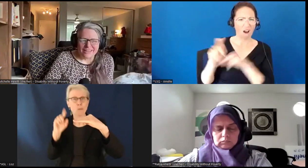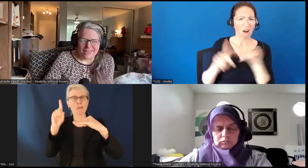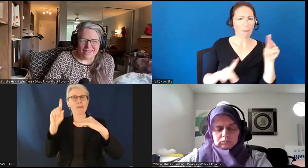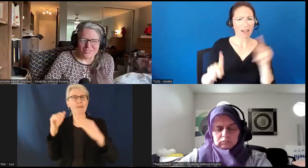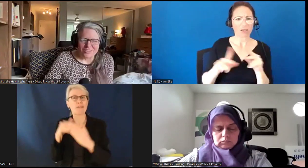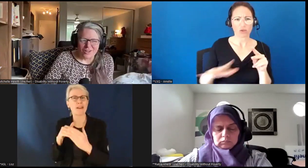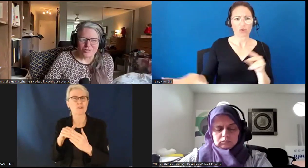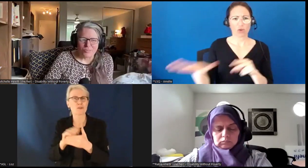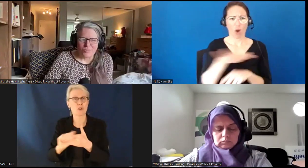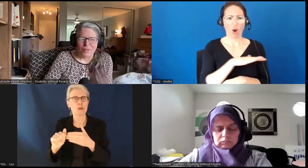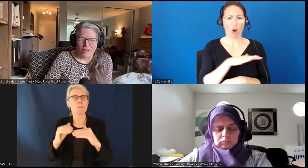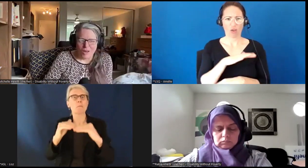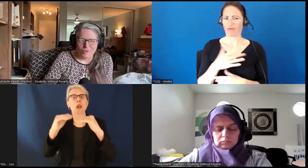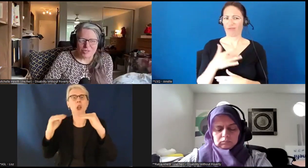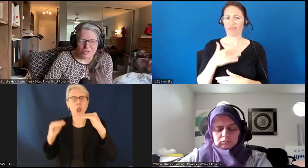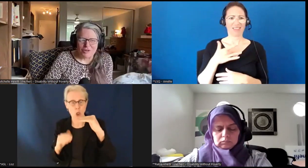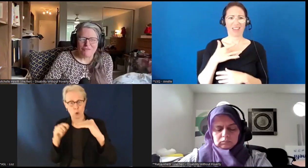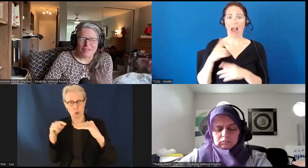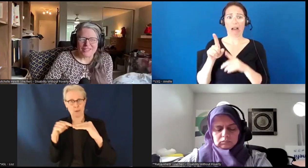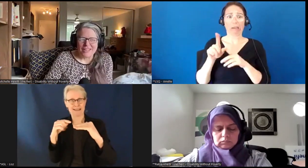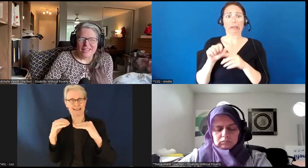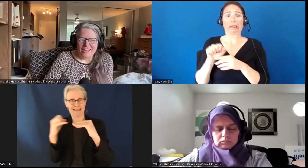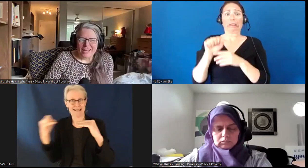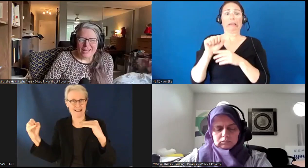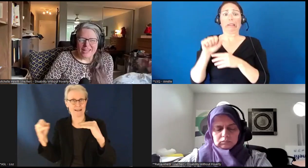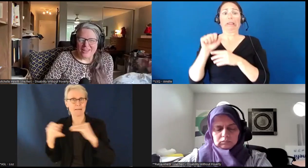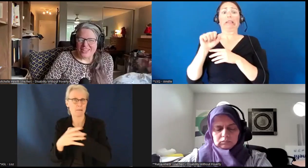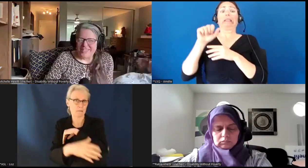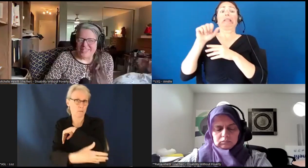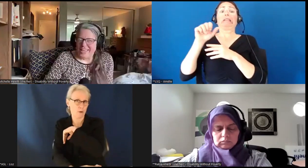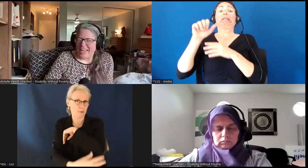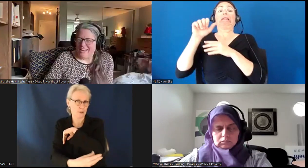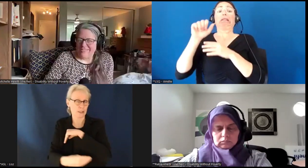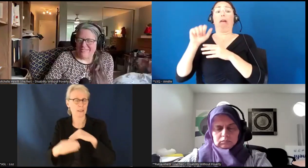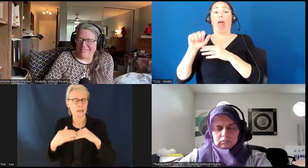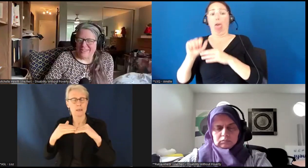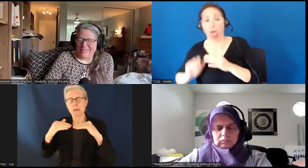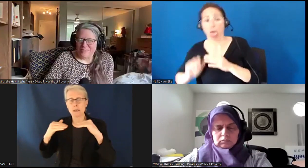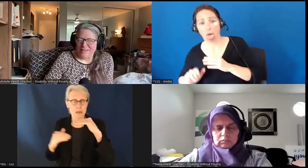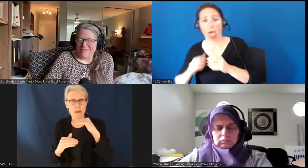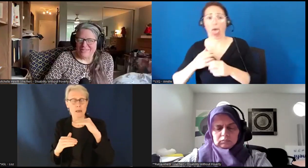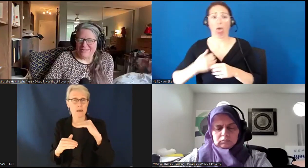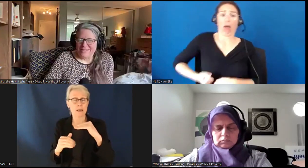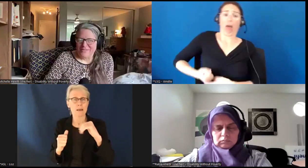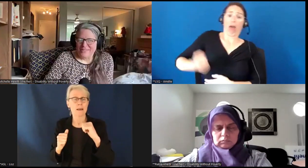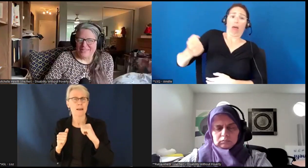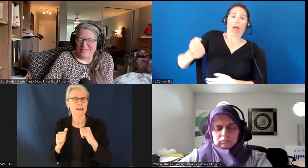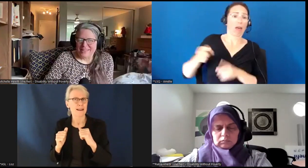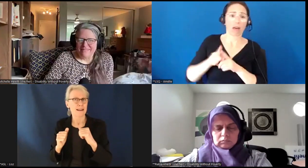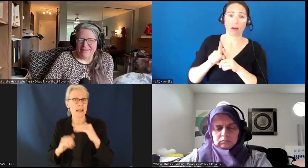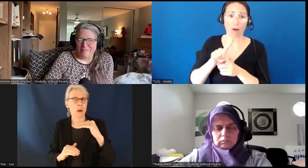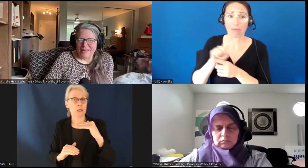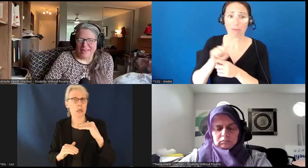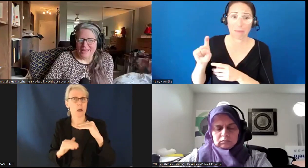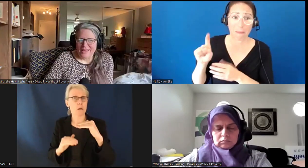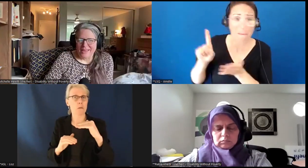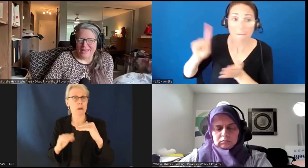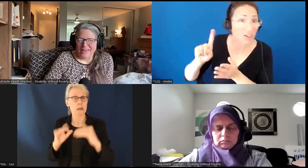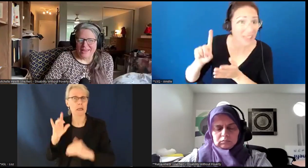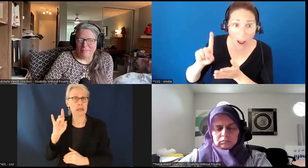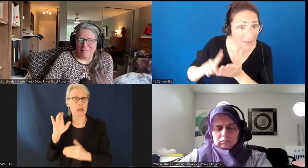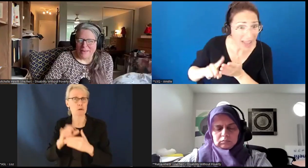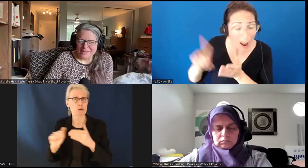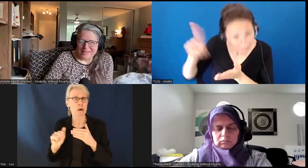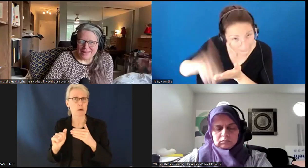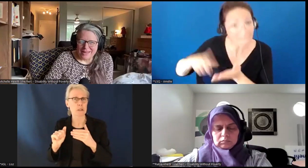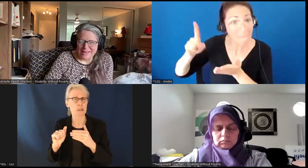sinking $1,000 below the surface. And now they're sinking $800 below the surface. Does that really make it